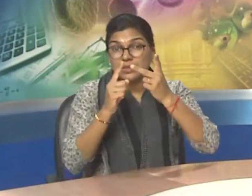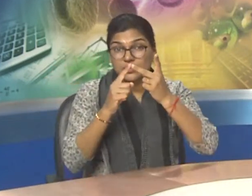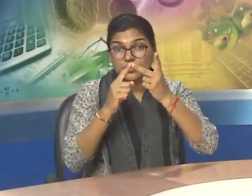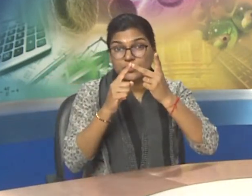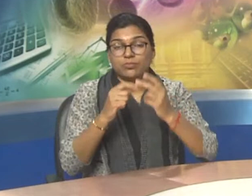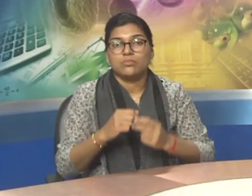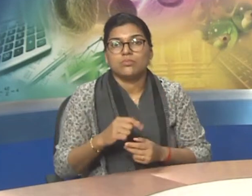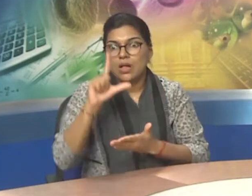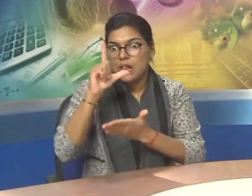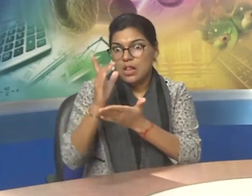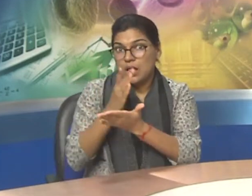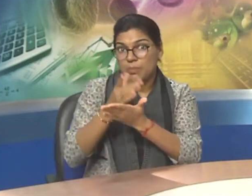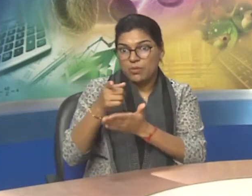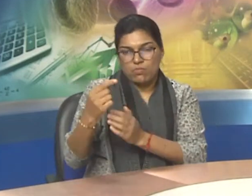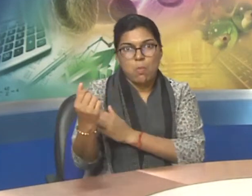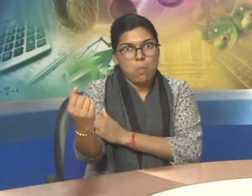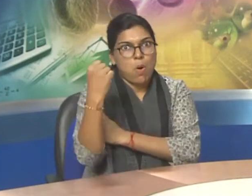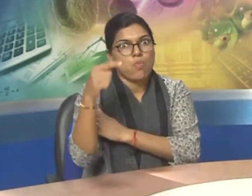obligations of the state.